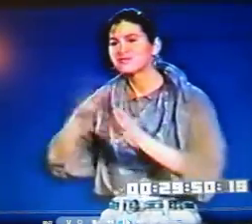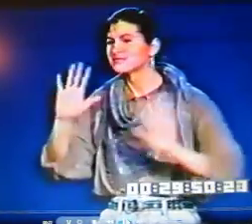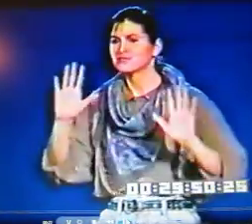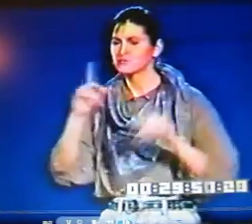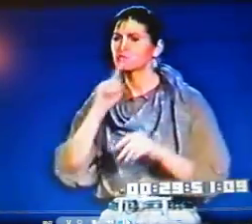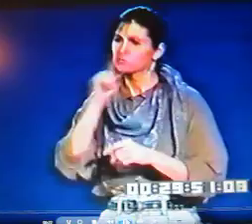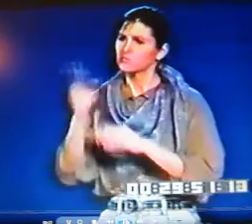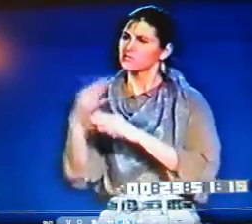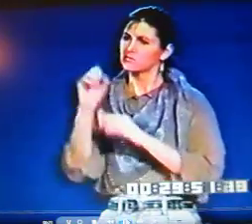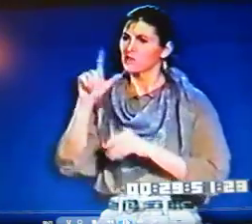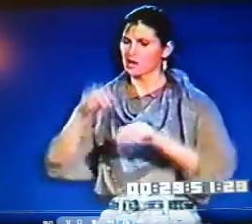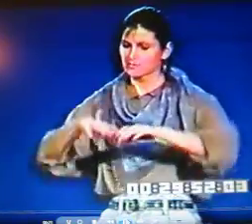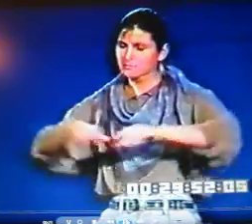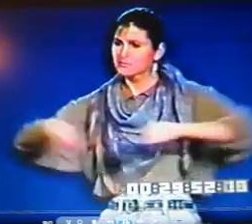breadcrumbs. This is going to be different.